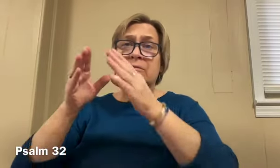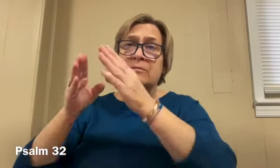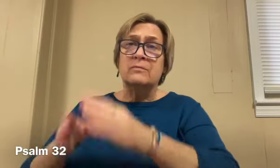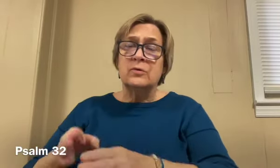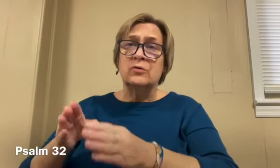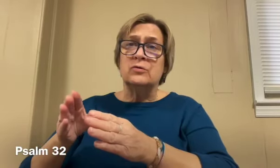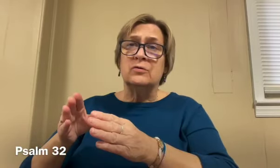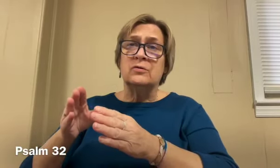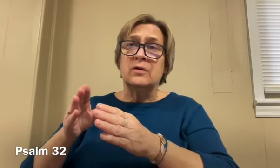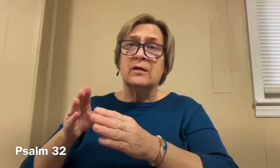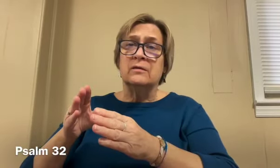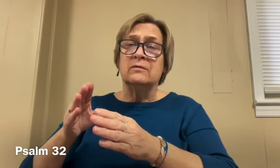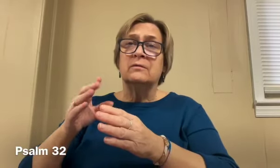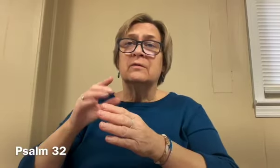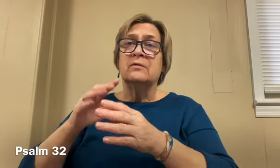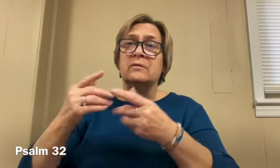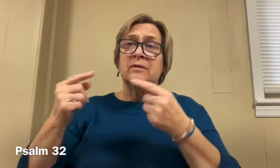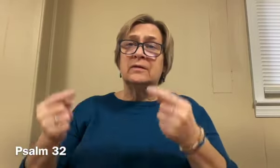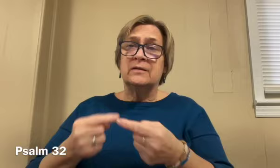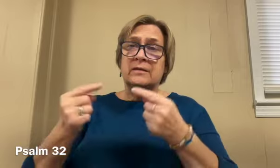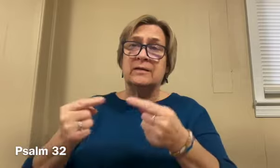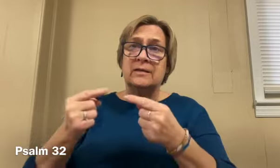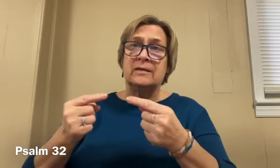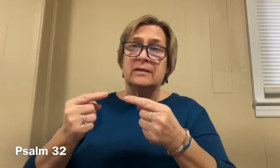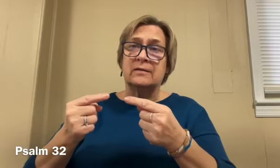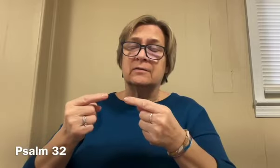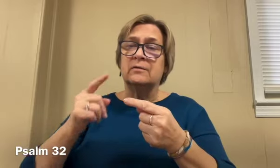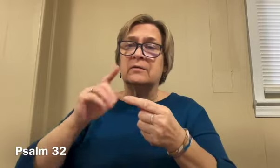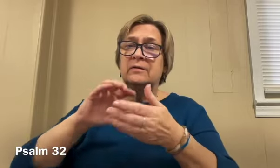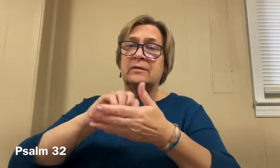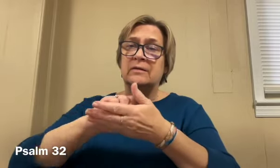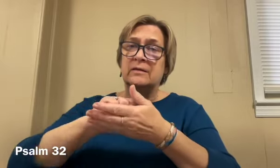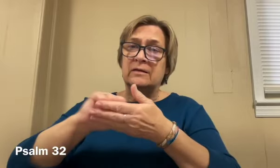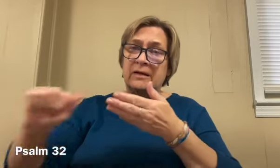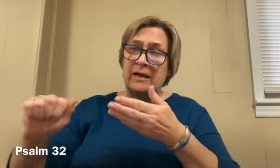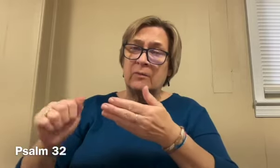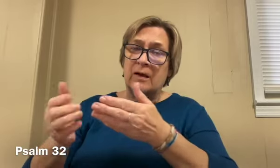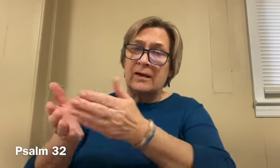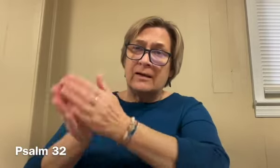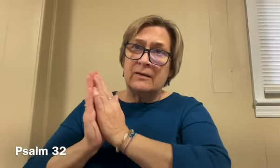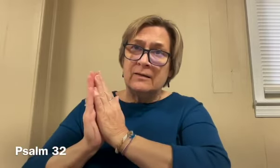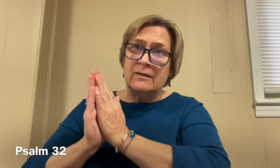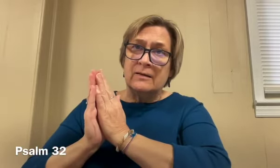Blessed is he whose fault is taken away, whose sin is covered.